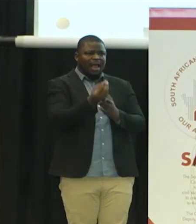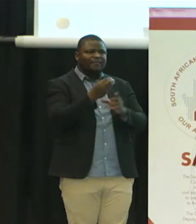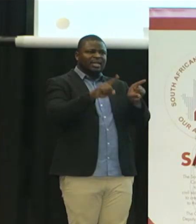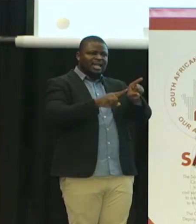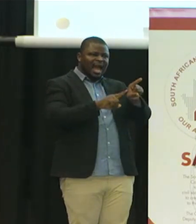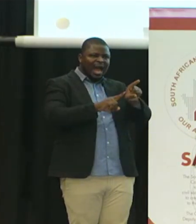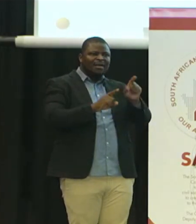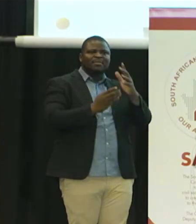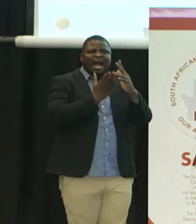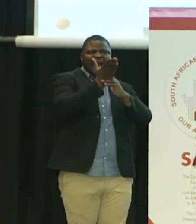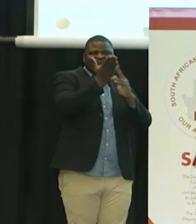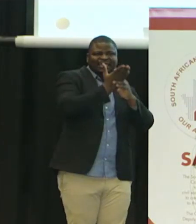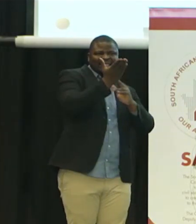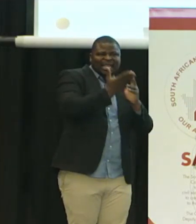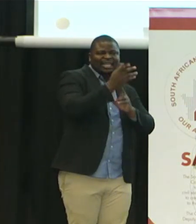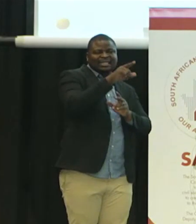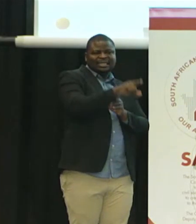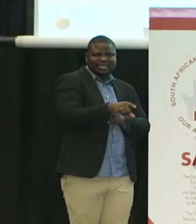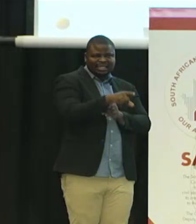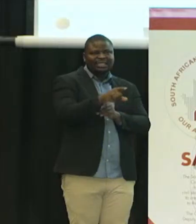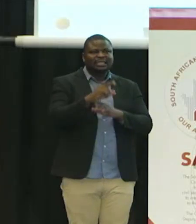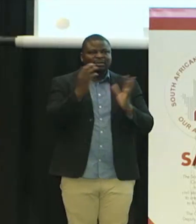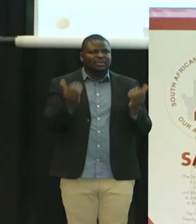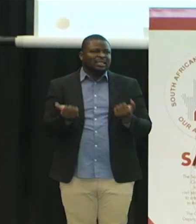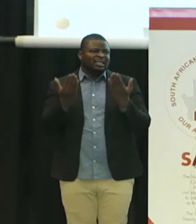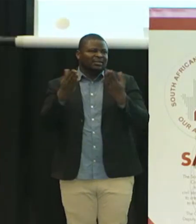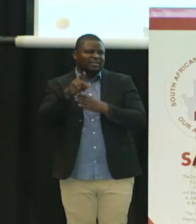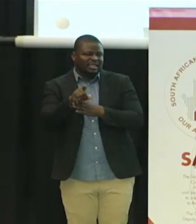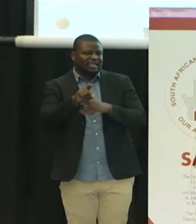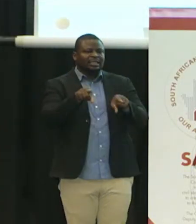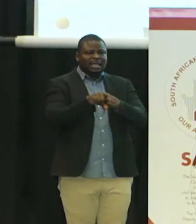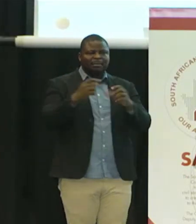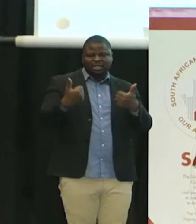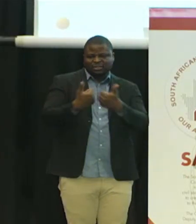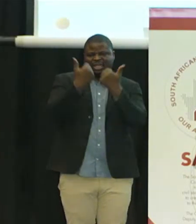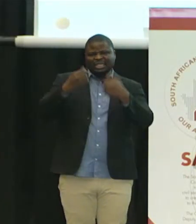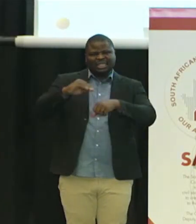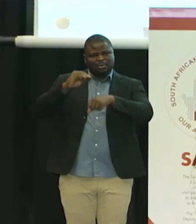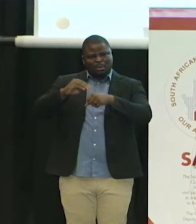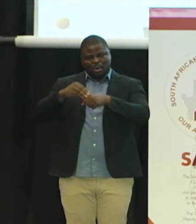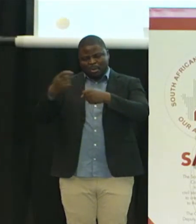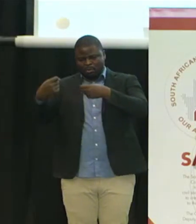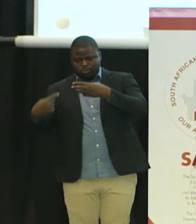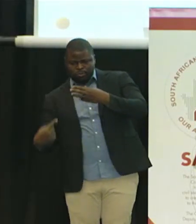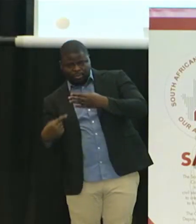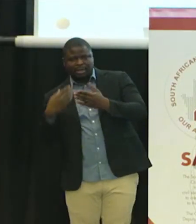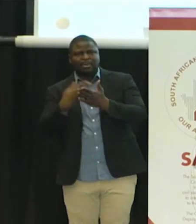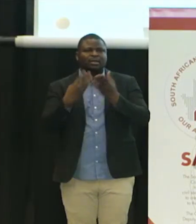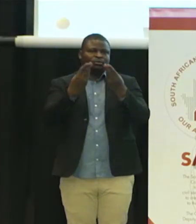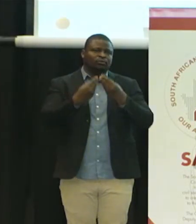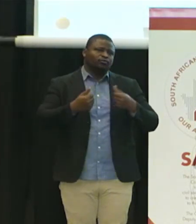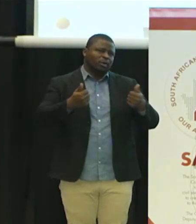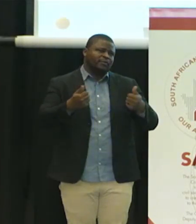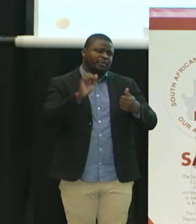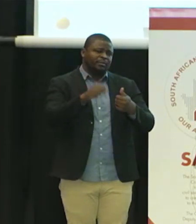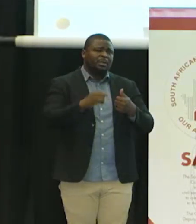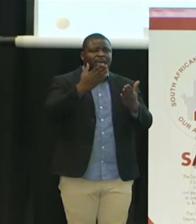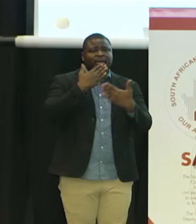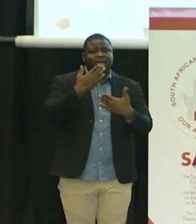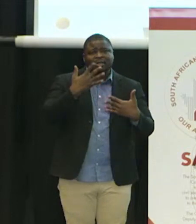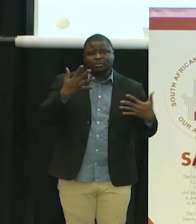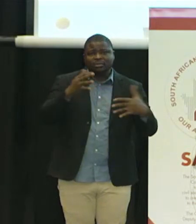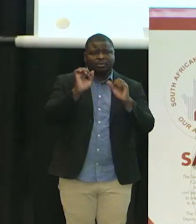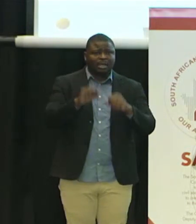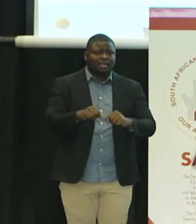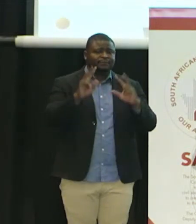to services and address the pressing challenges faced by key population. I would like to thank you so much